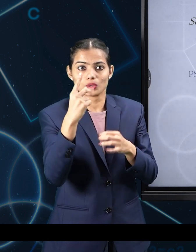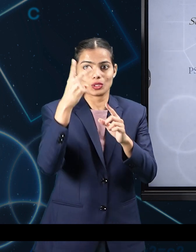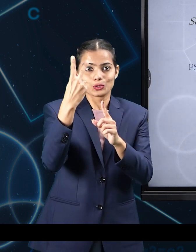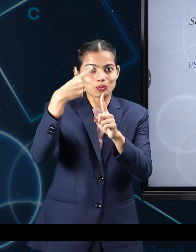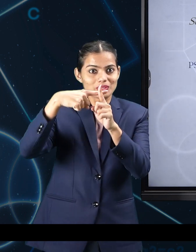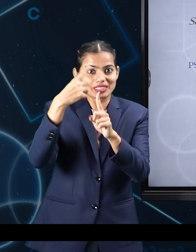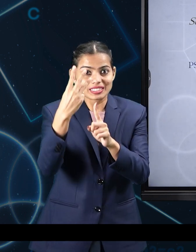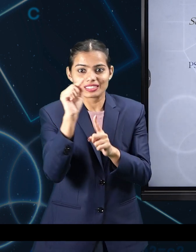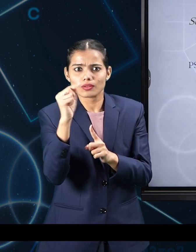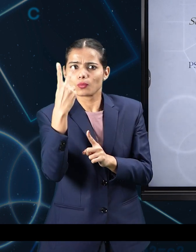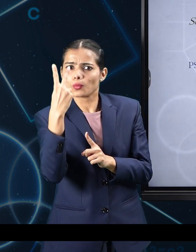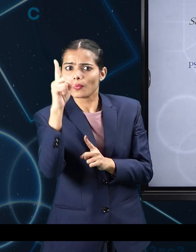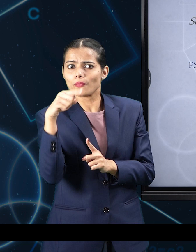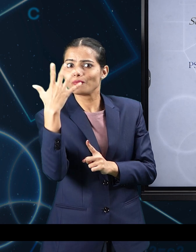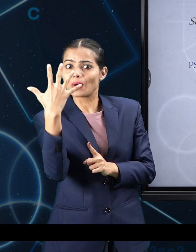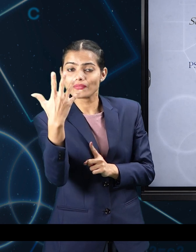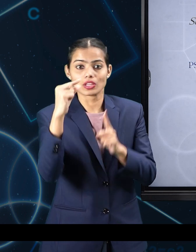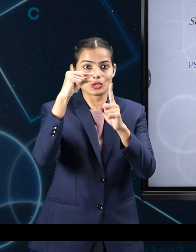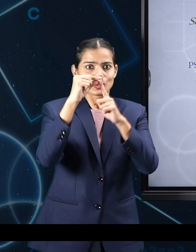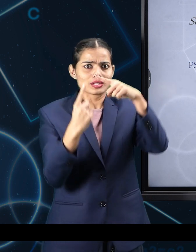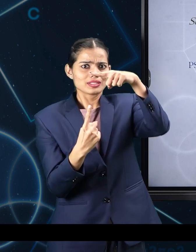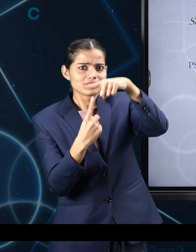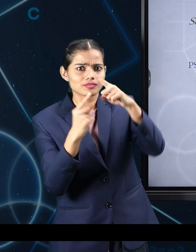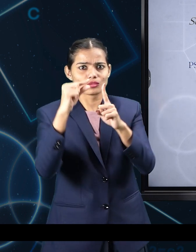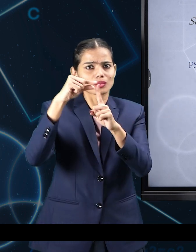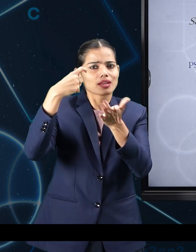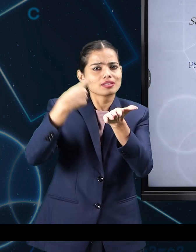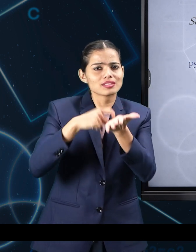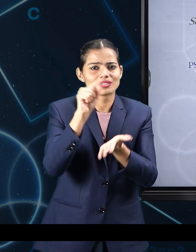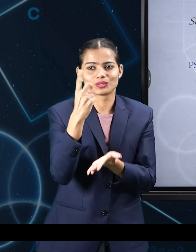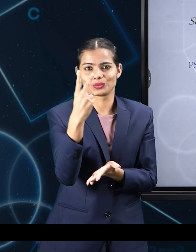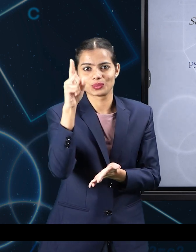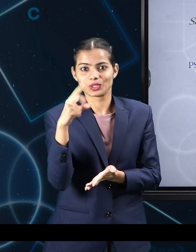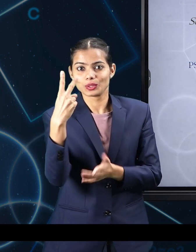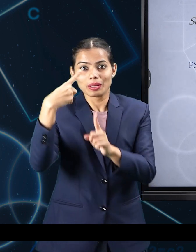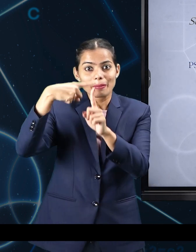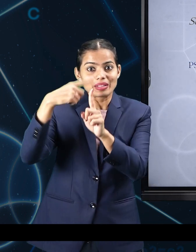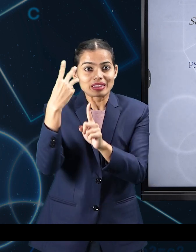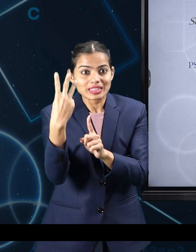q is equal to 2 by 2 plus 3 is equal to 2 by 5. Then C p p r,